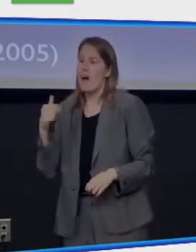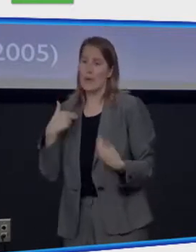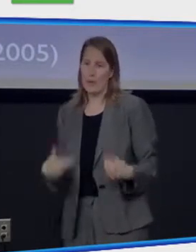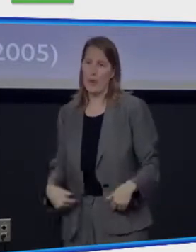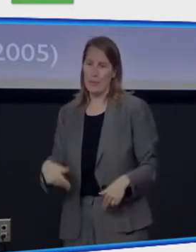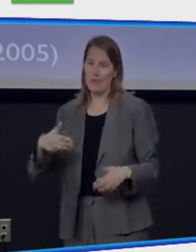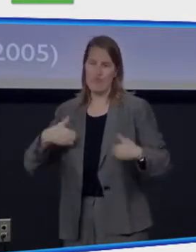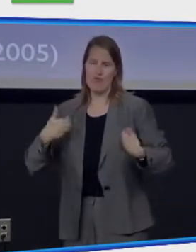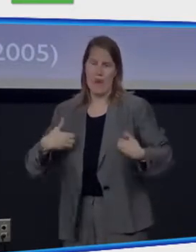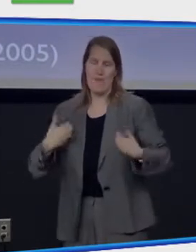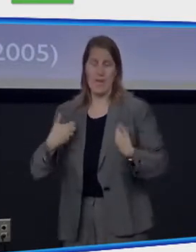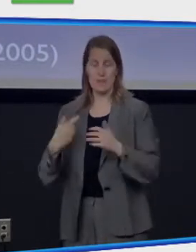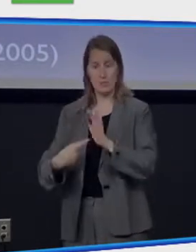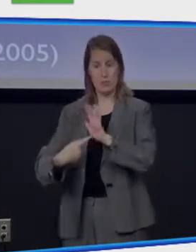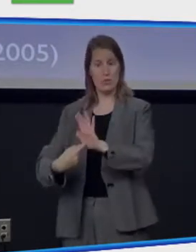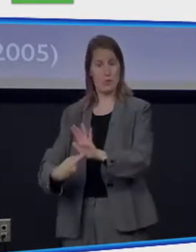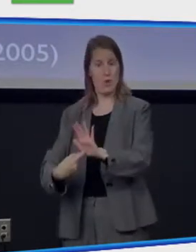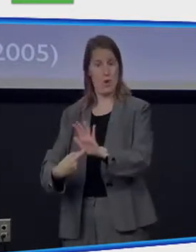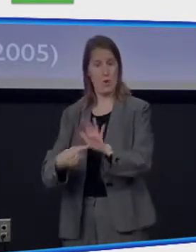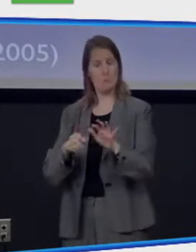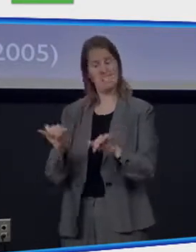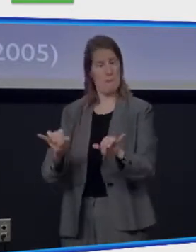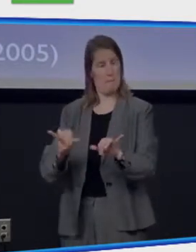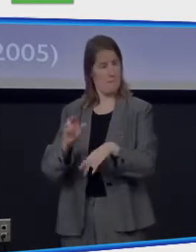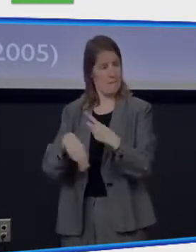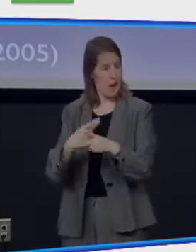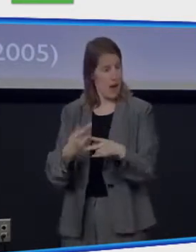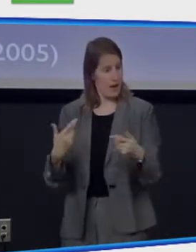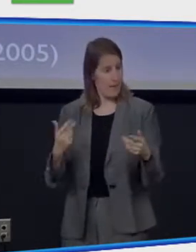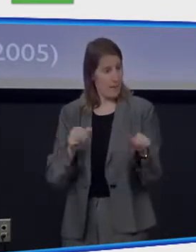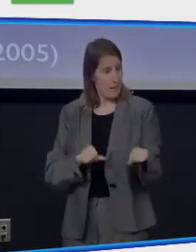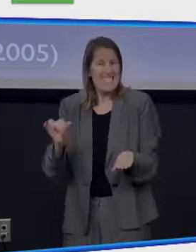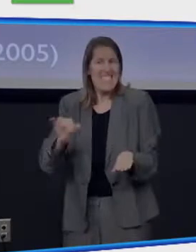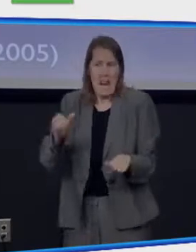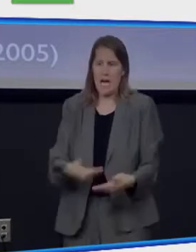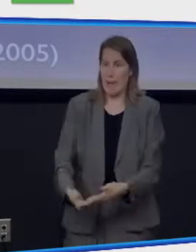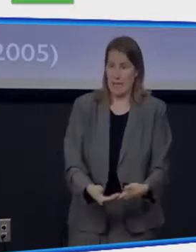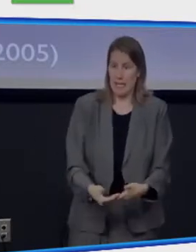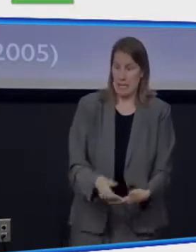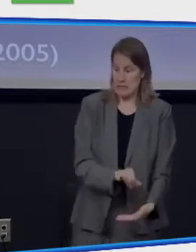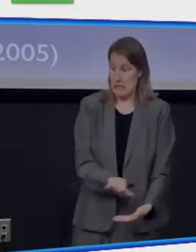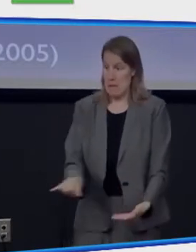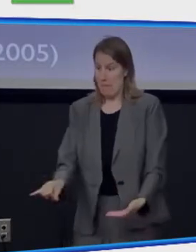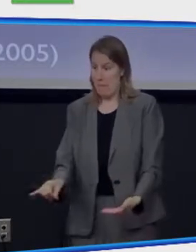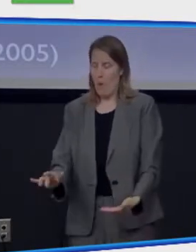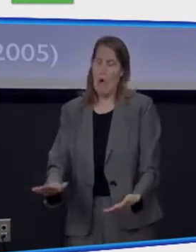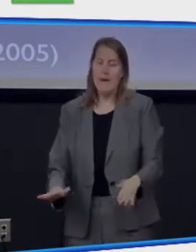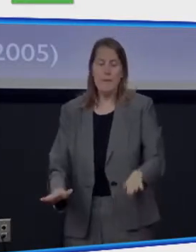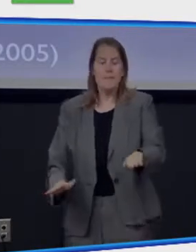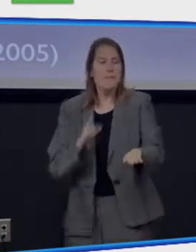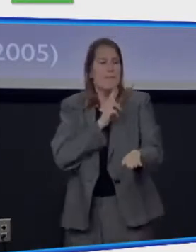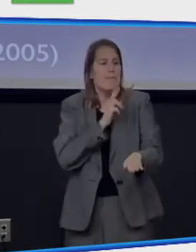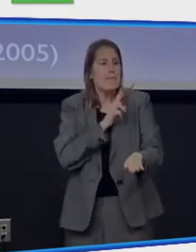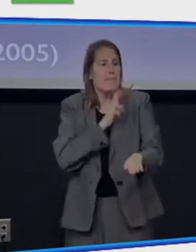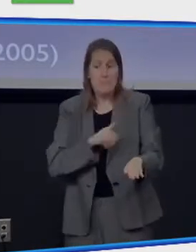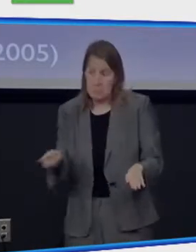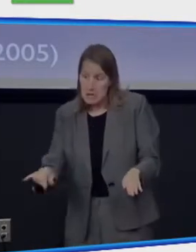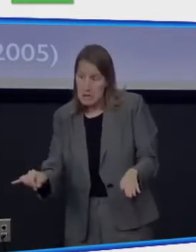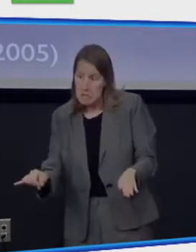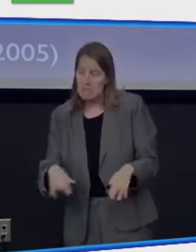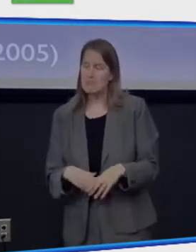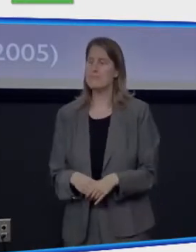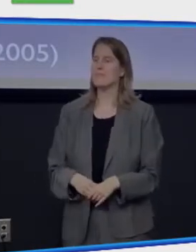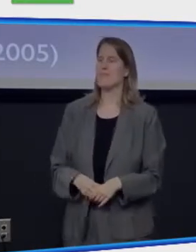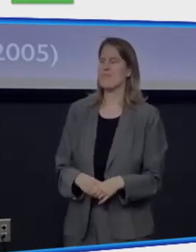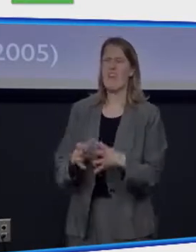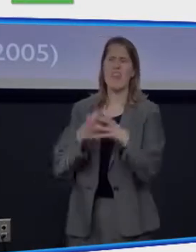primates, show similar types of abilities as pre-verbal infants and as later young children. There's a long line